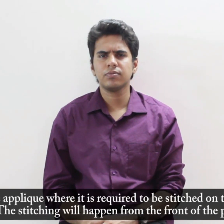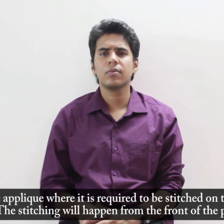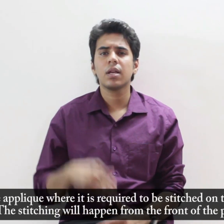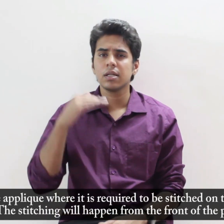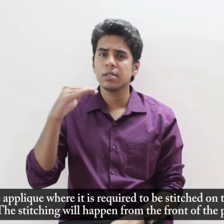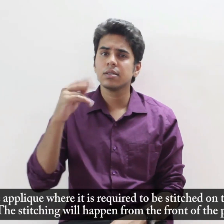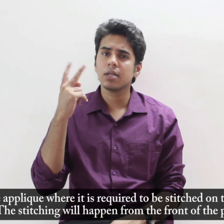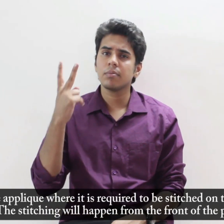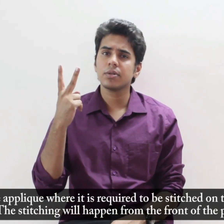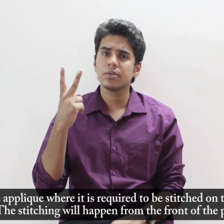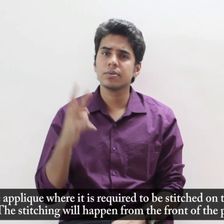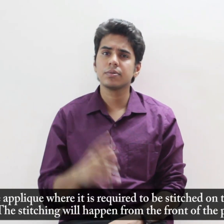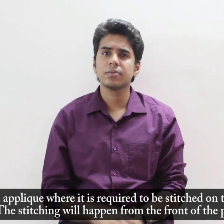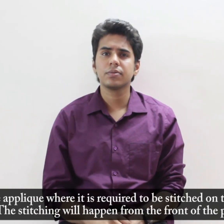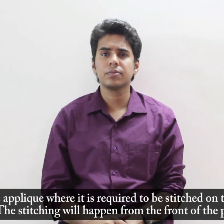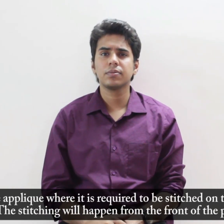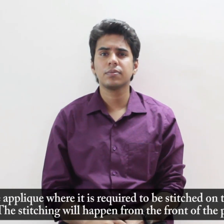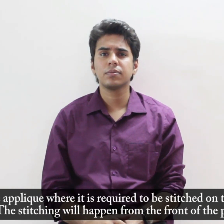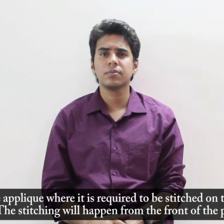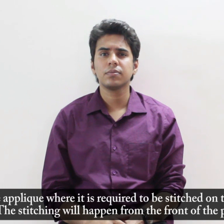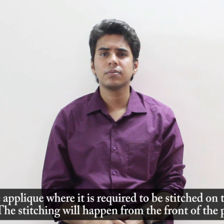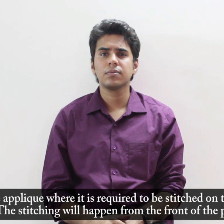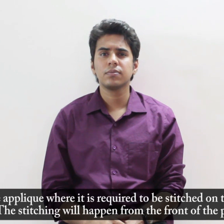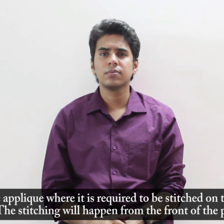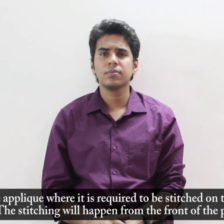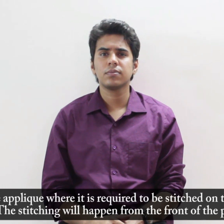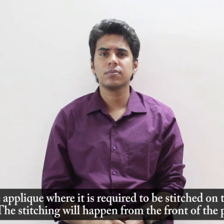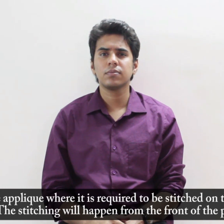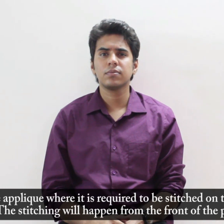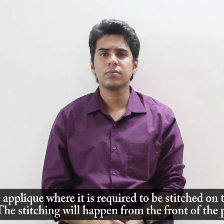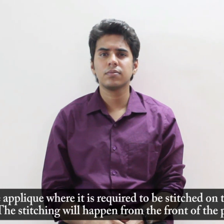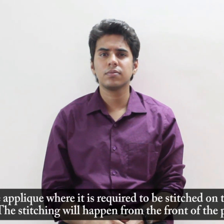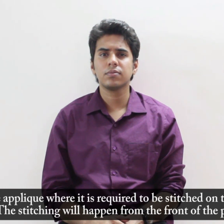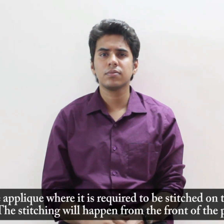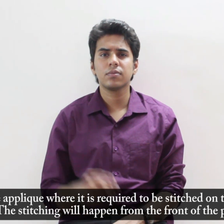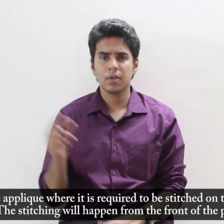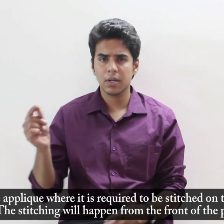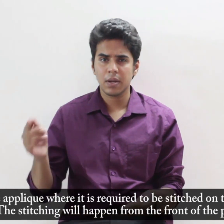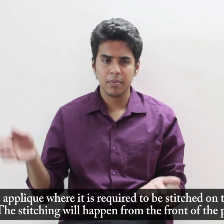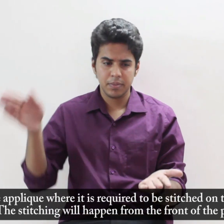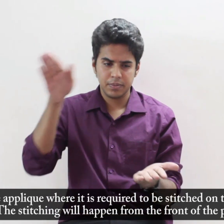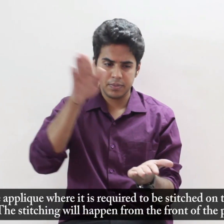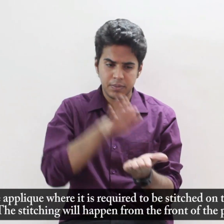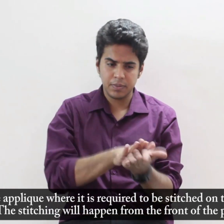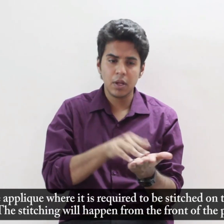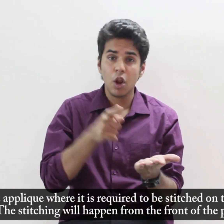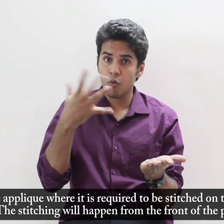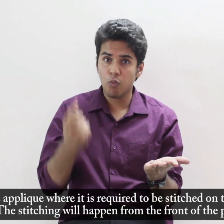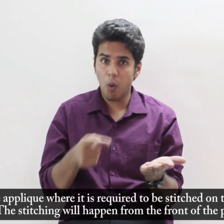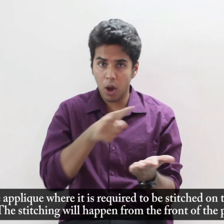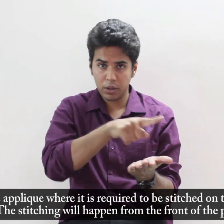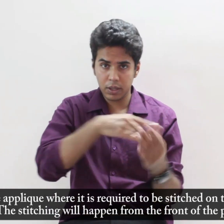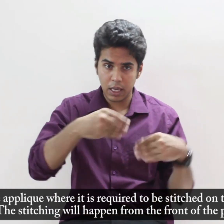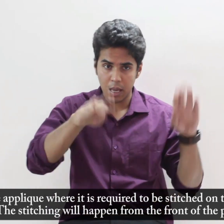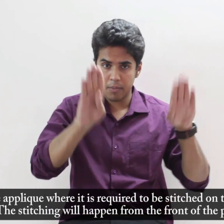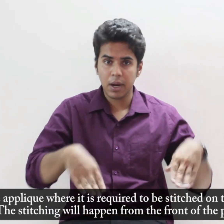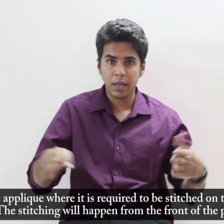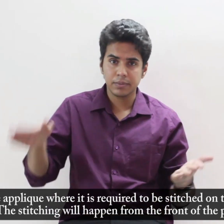2. Place the applique where it is required to be stitched on the main fabric. The stitching will happen from the